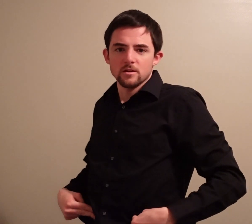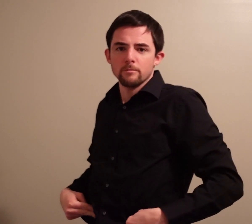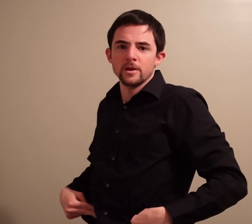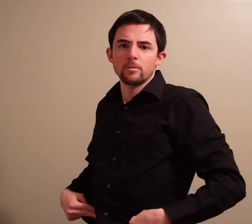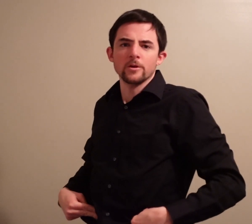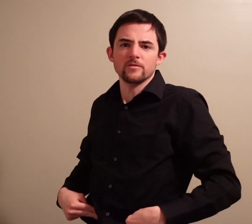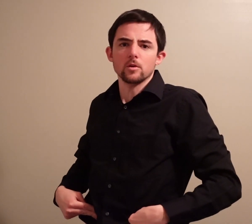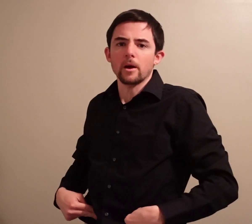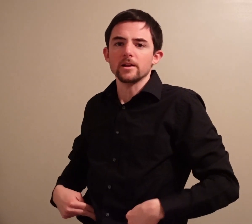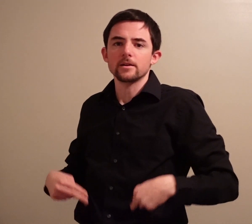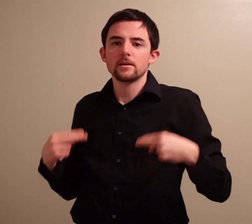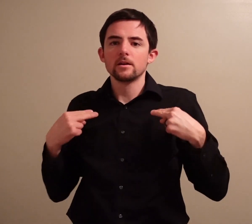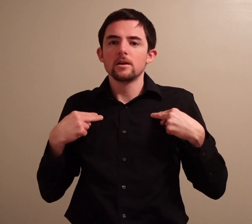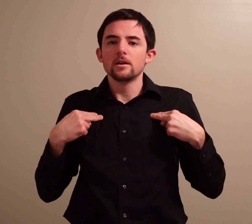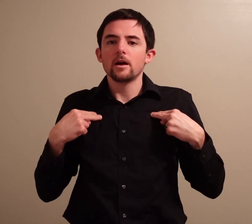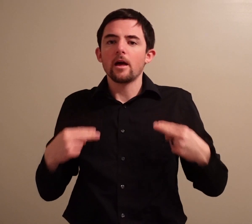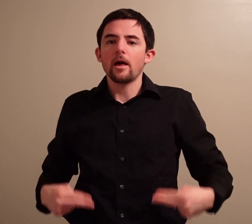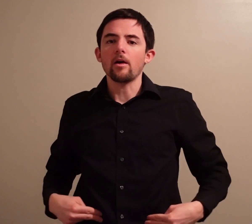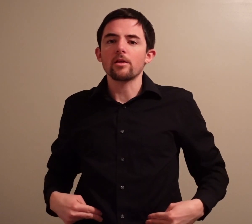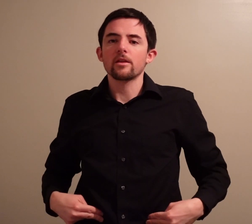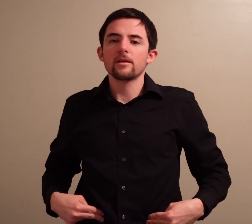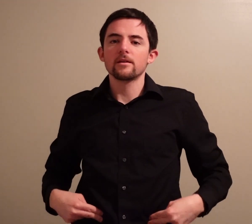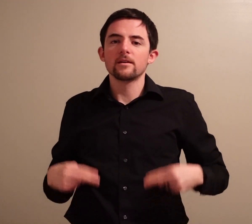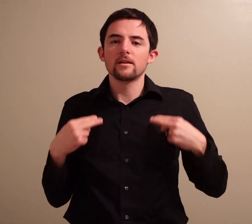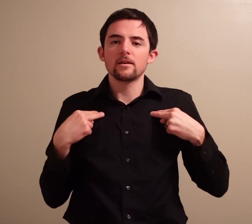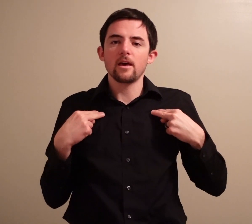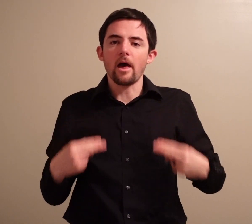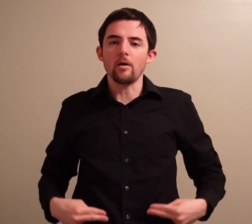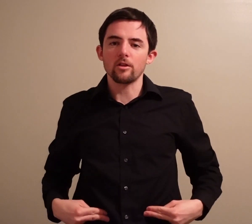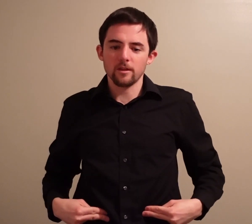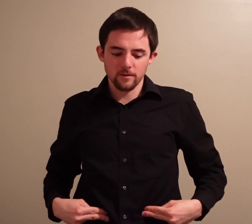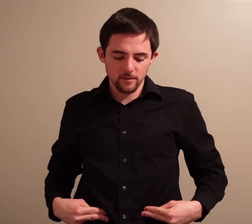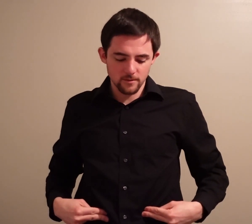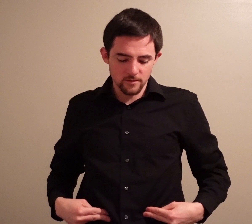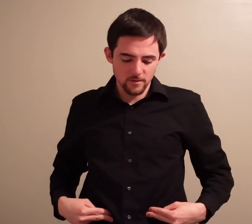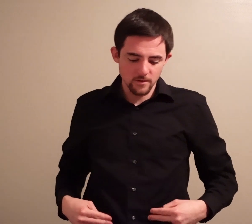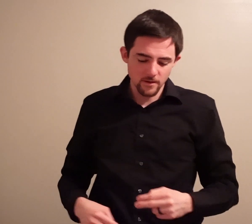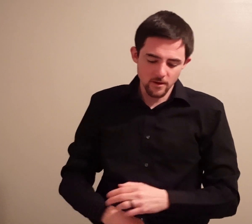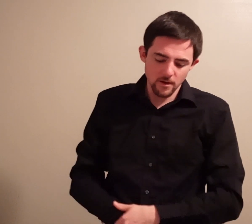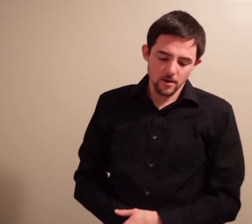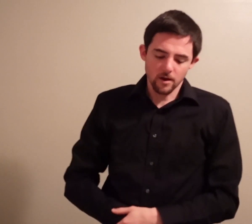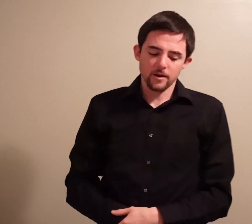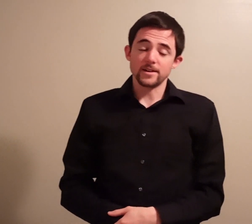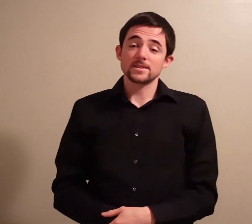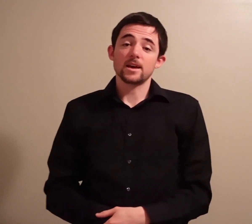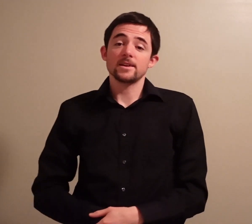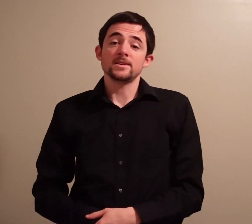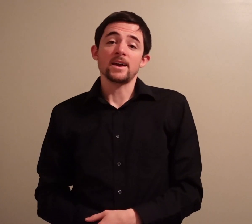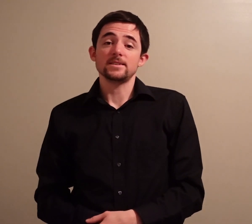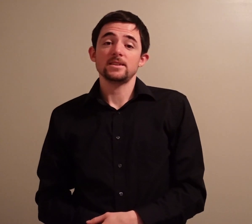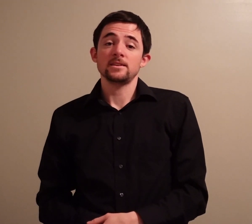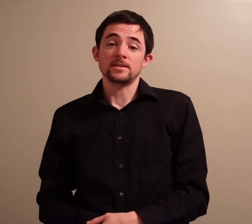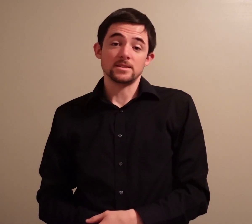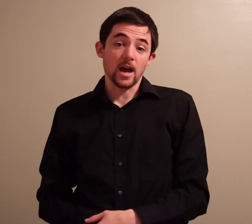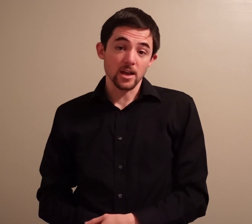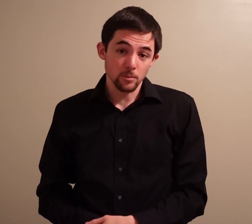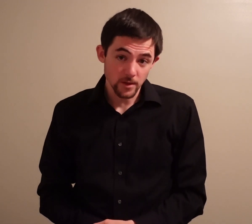midpoint of your belly. Health. Health. All right, sign 19 is